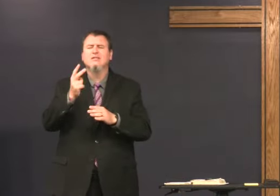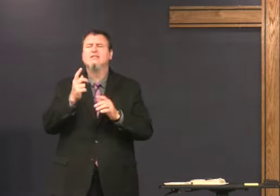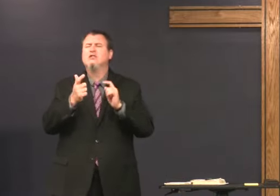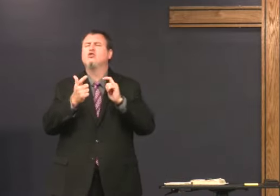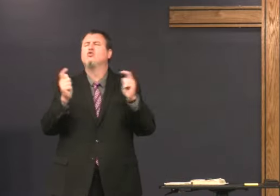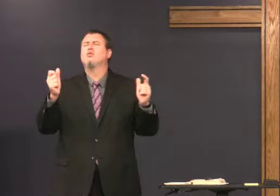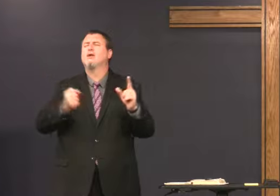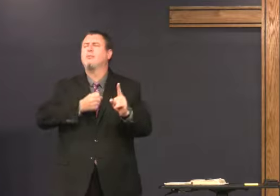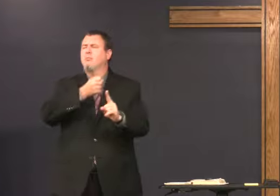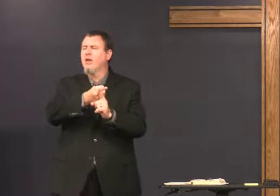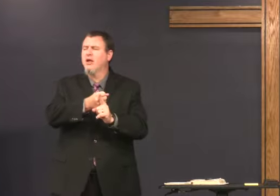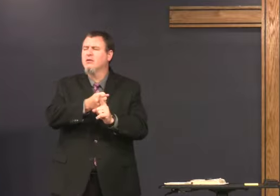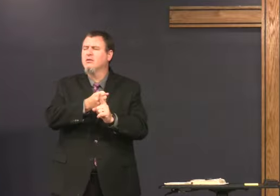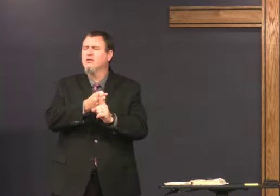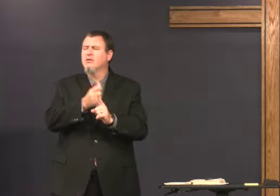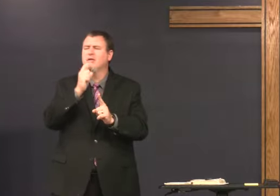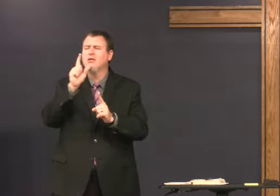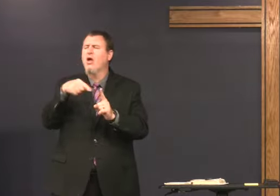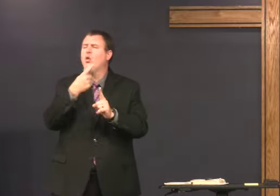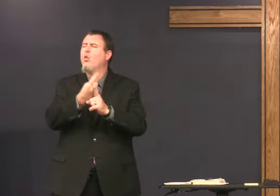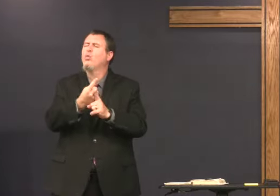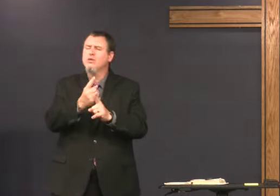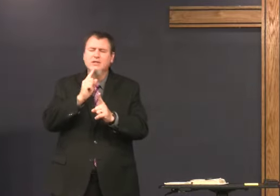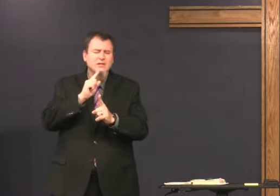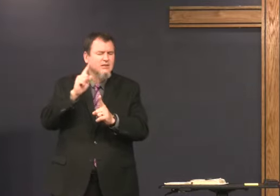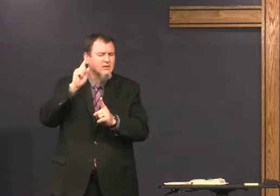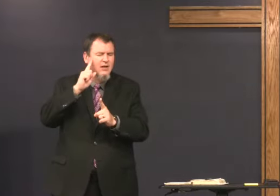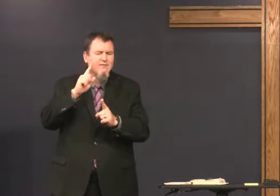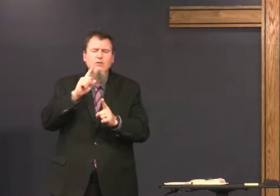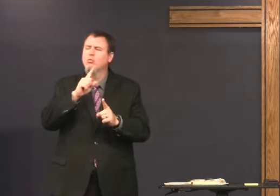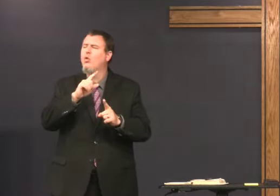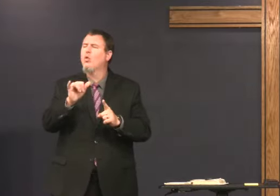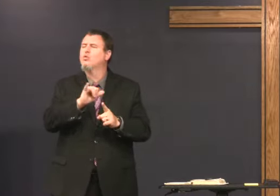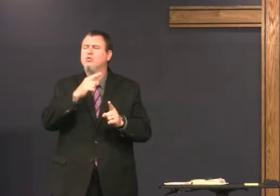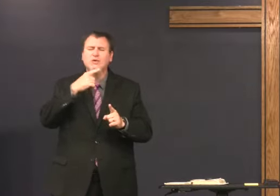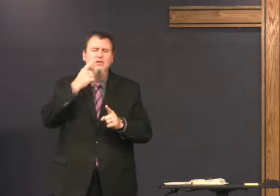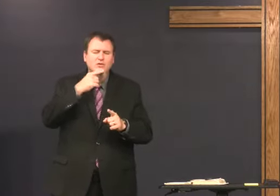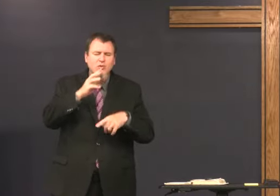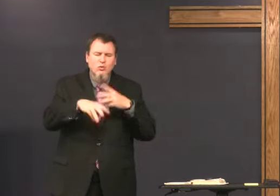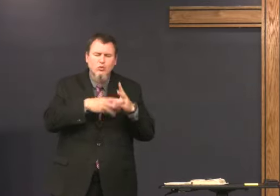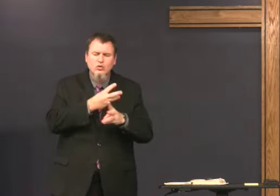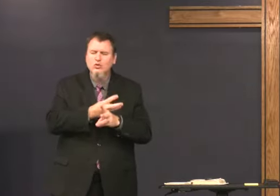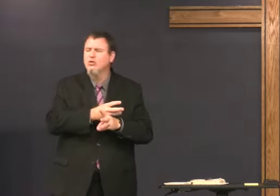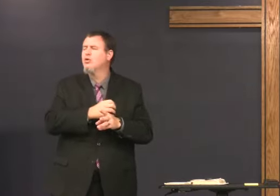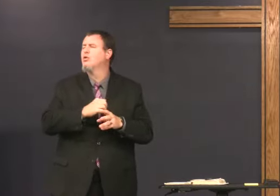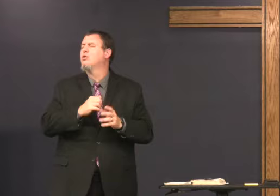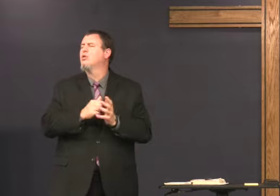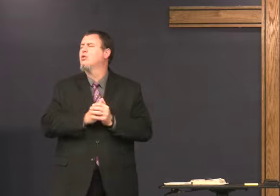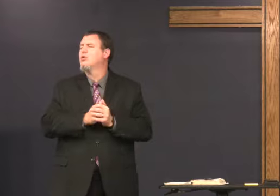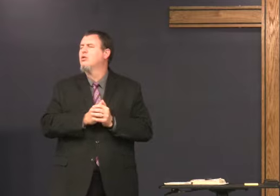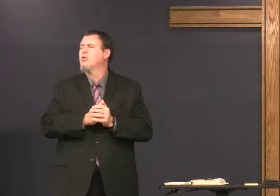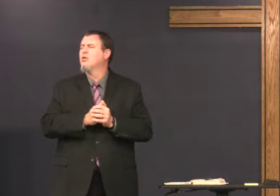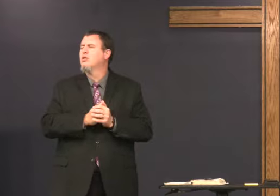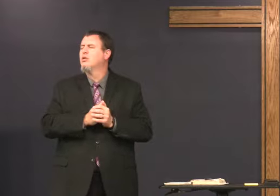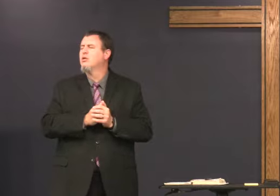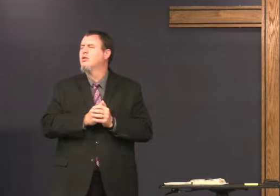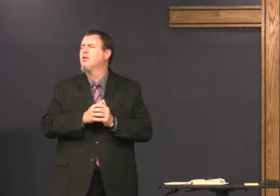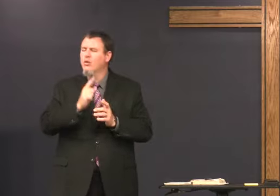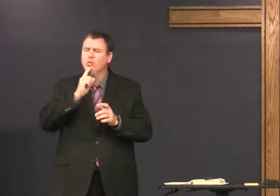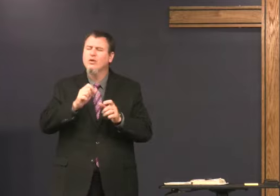her mission work as the impact that it's doing for not only the deaf, but also the hearing people in the